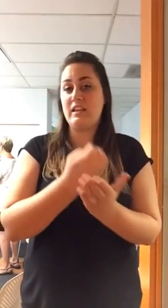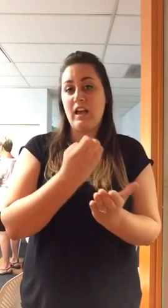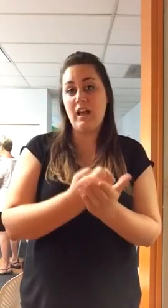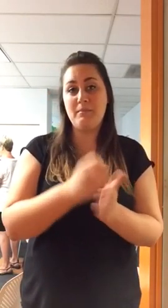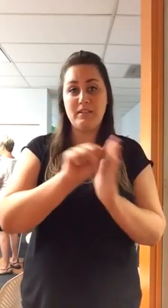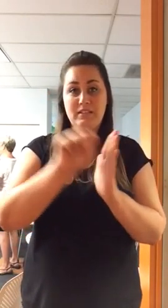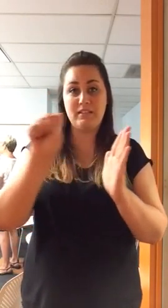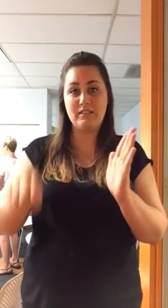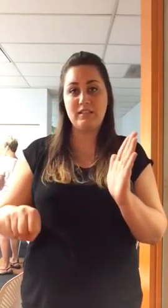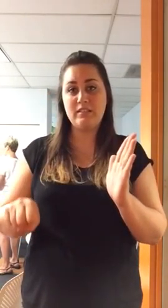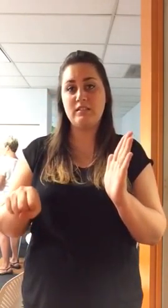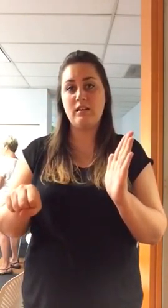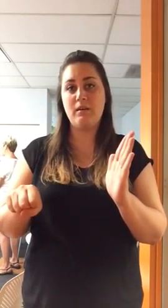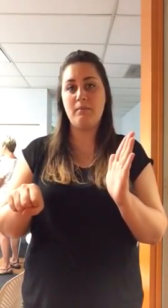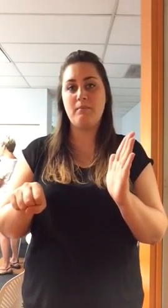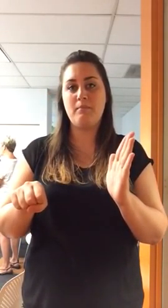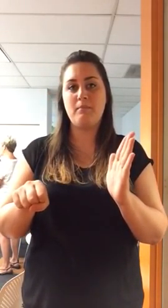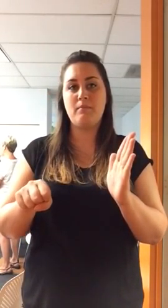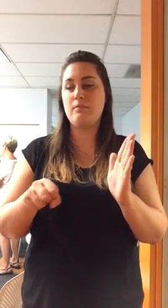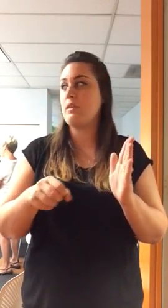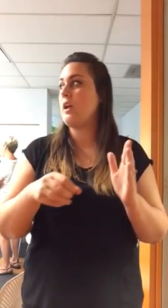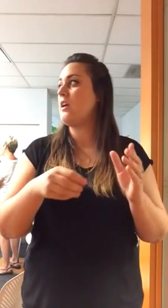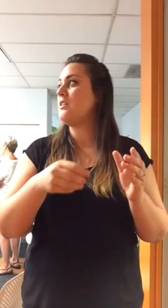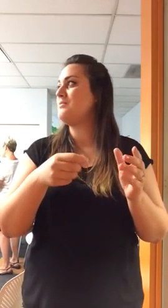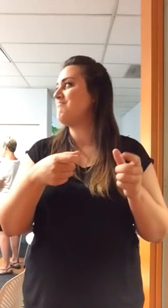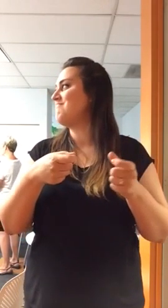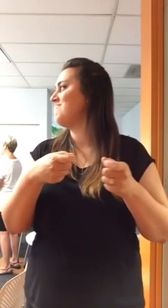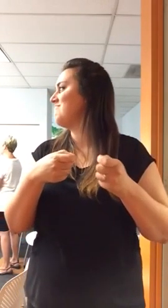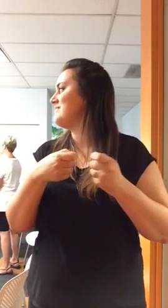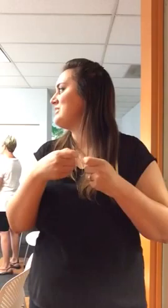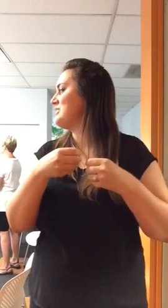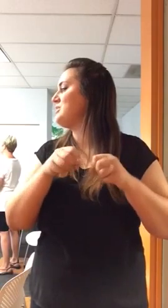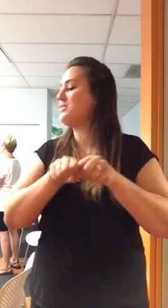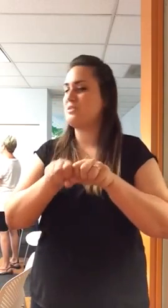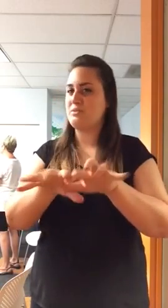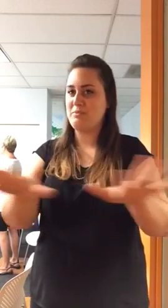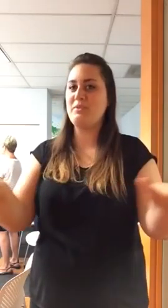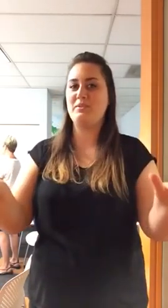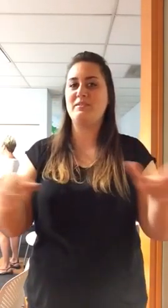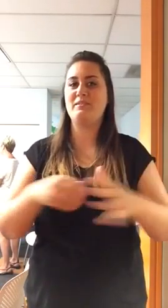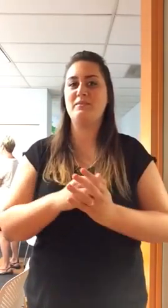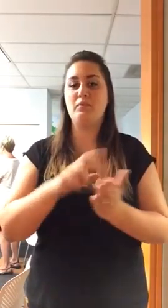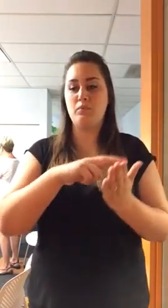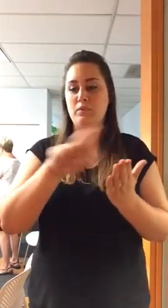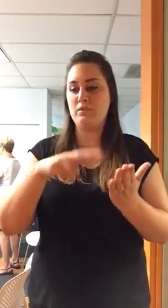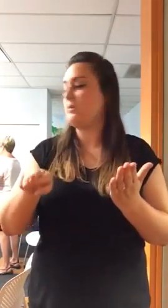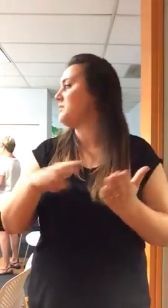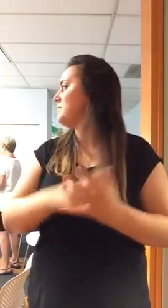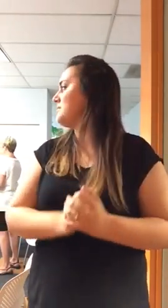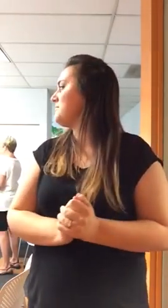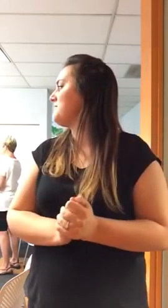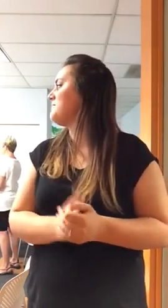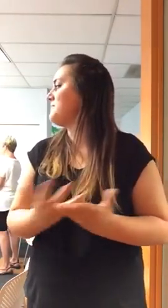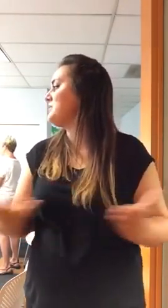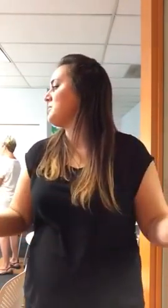system that distributes resources. And that's what an economy is. Now remember, the first unit that we studied was on, what was it,